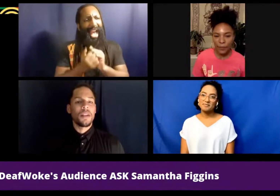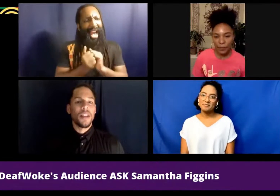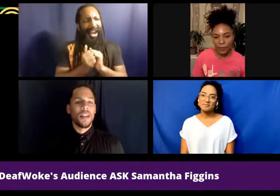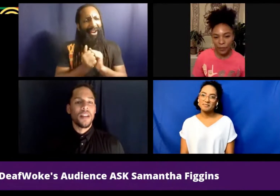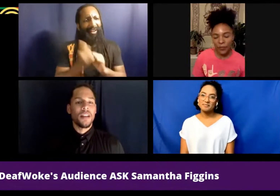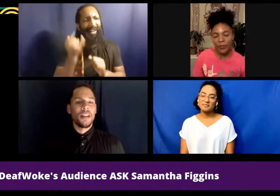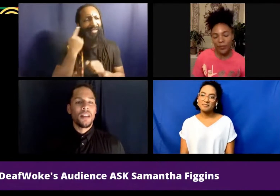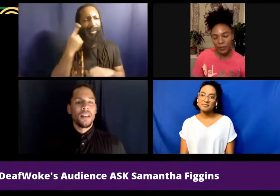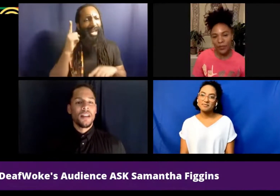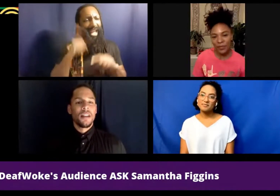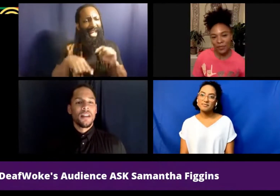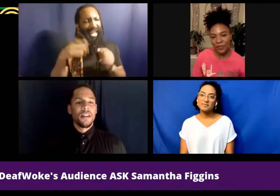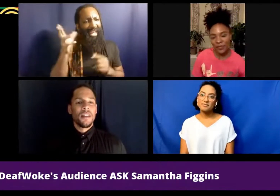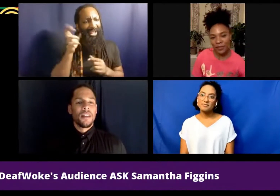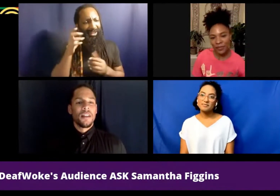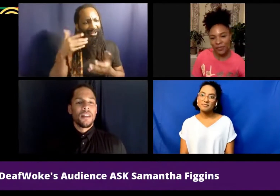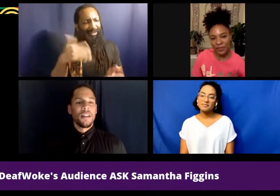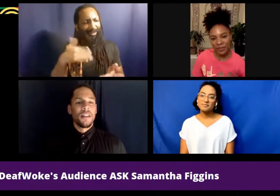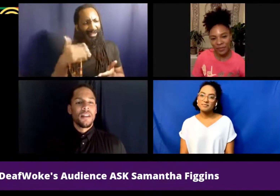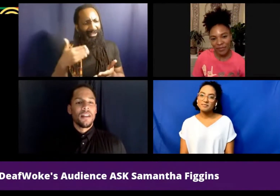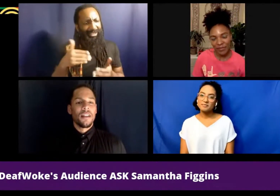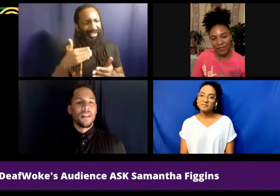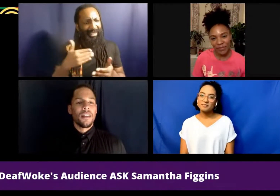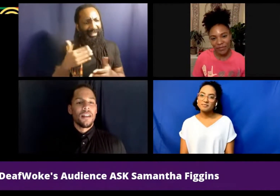You know, I want to say